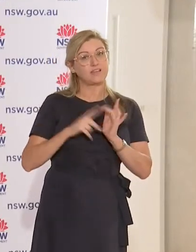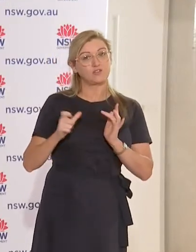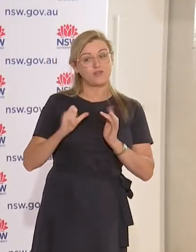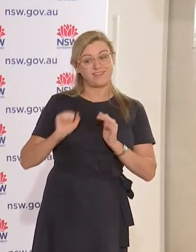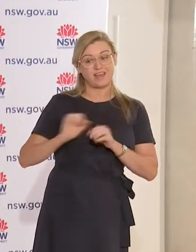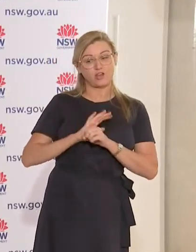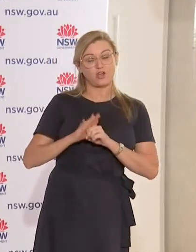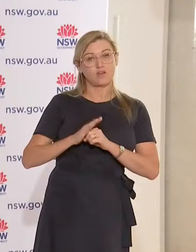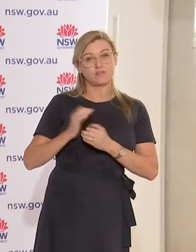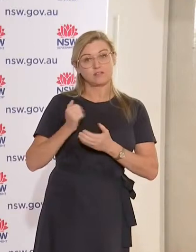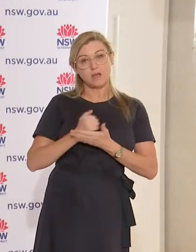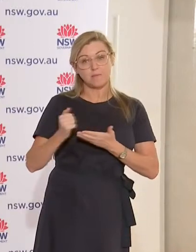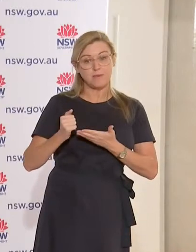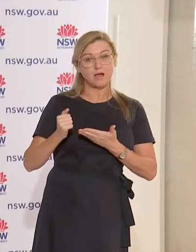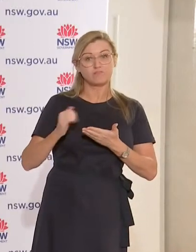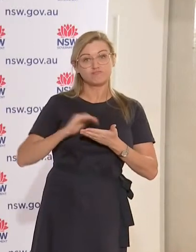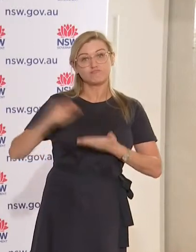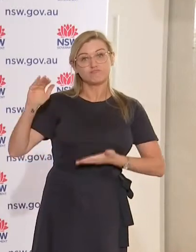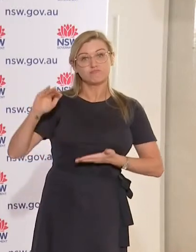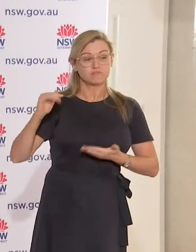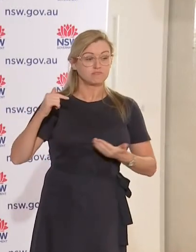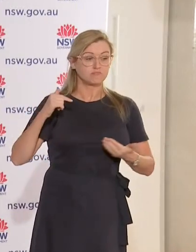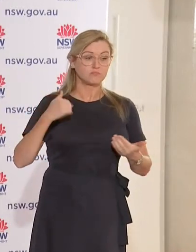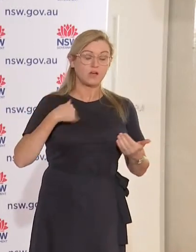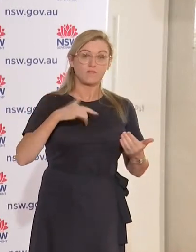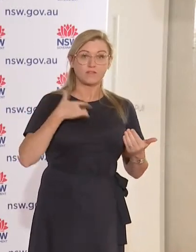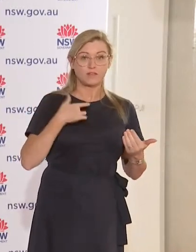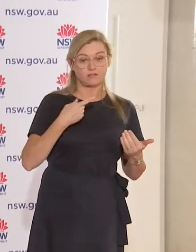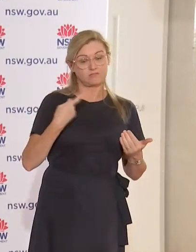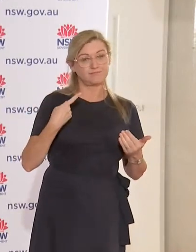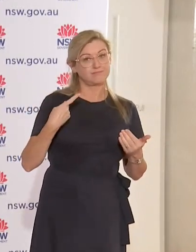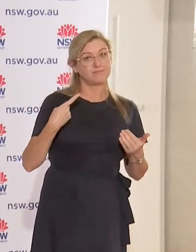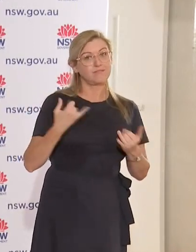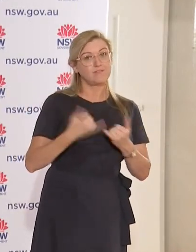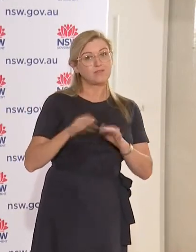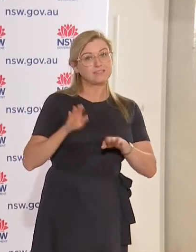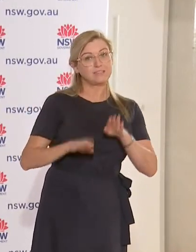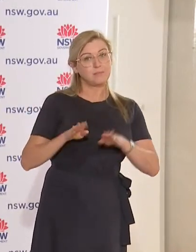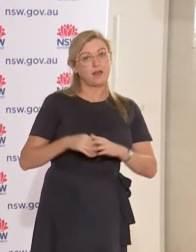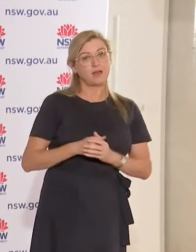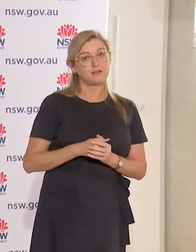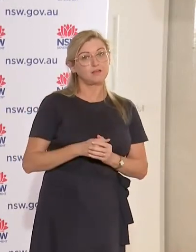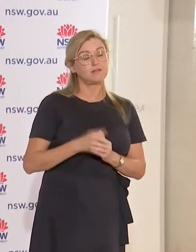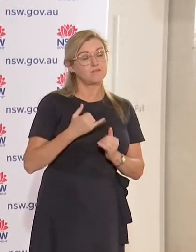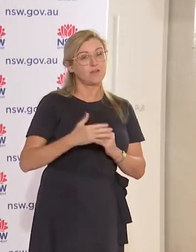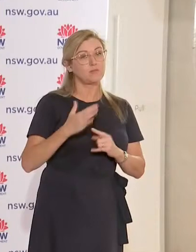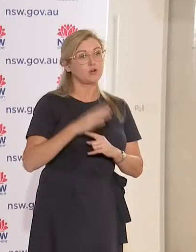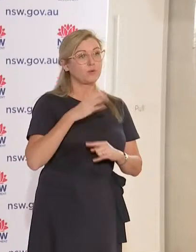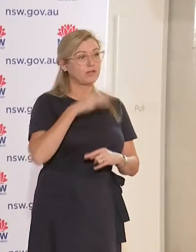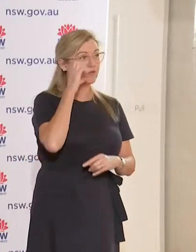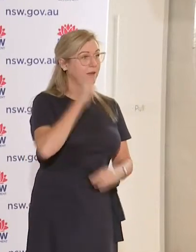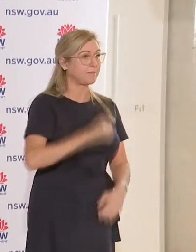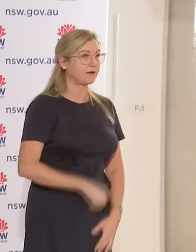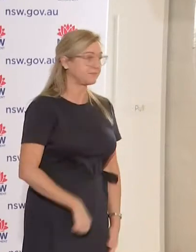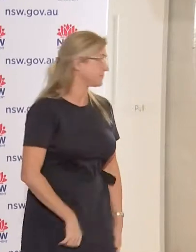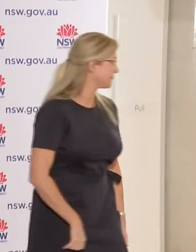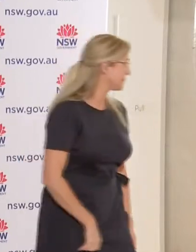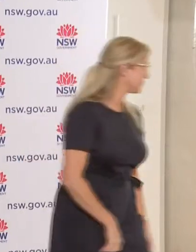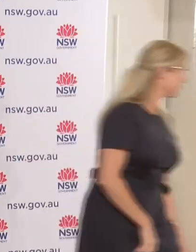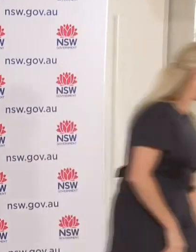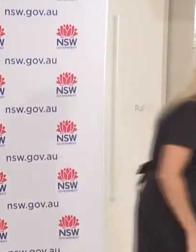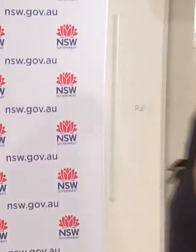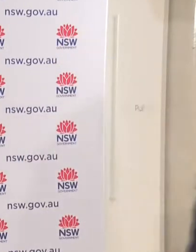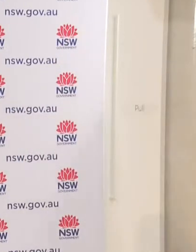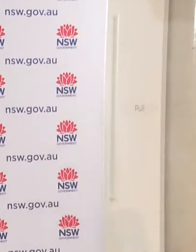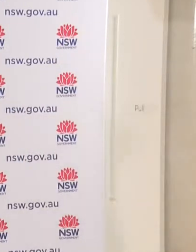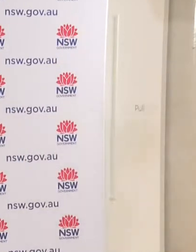able to welcome home Australians, and also in relation to how we live with COVID, and it's really important to remember. Premier, sorry, just to clarify. Sorry, one